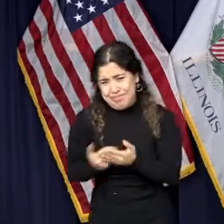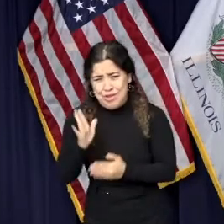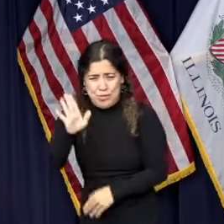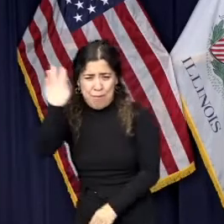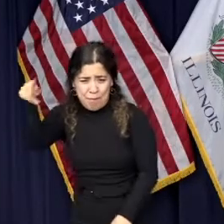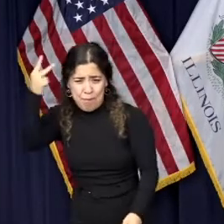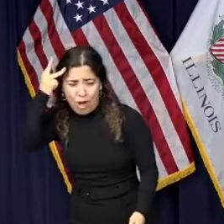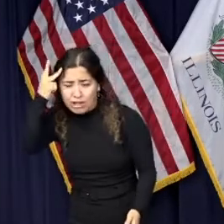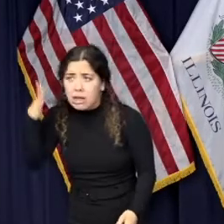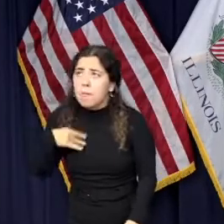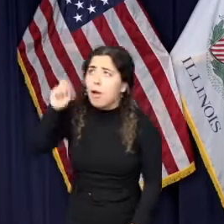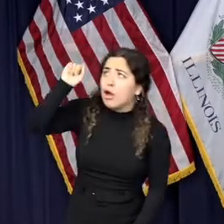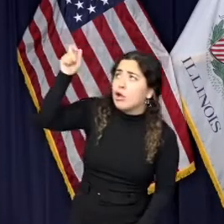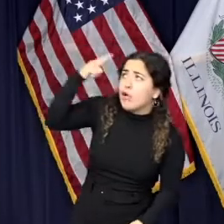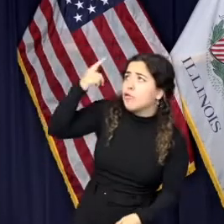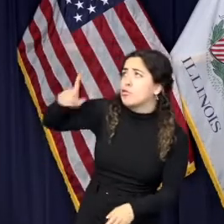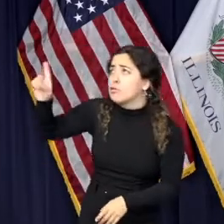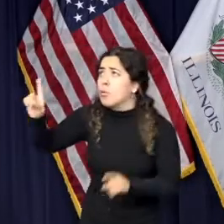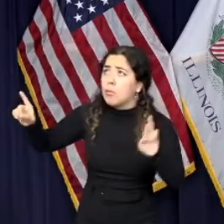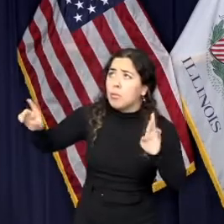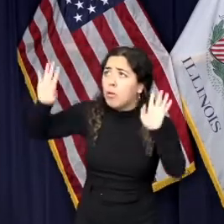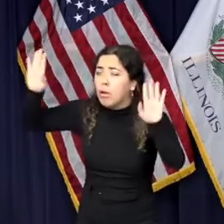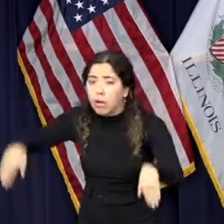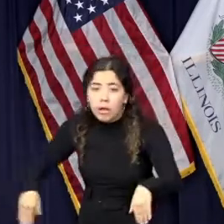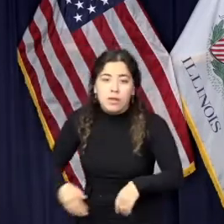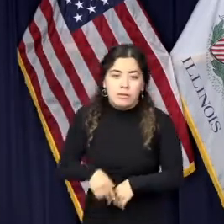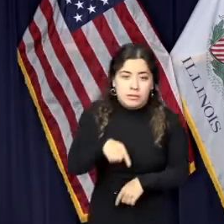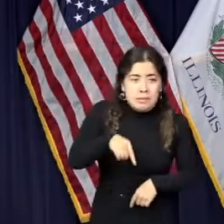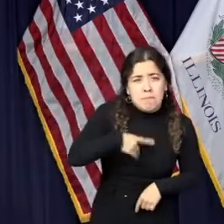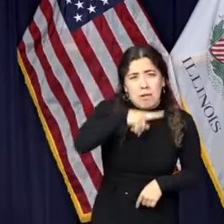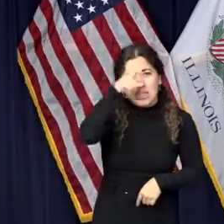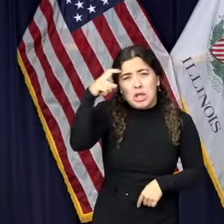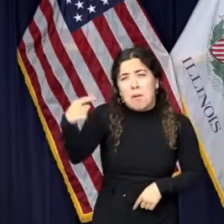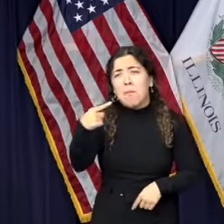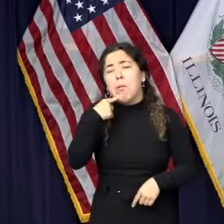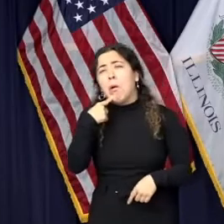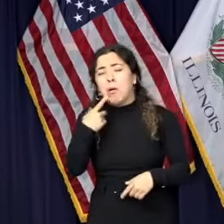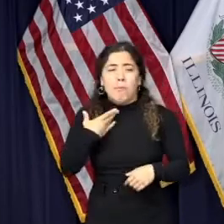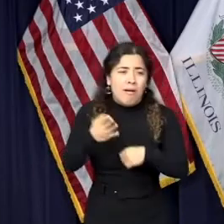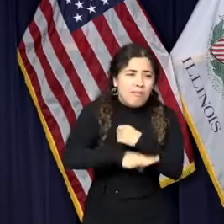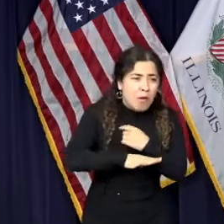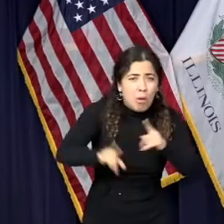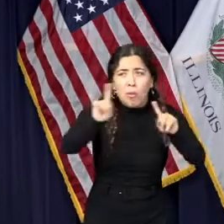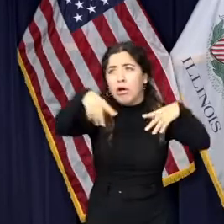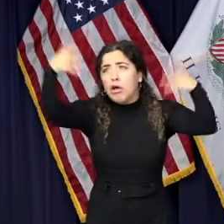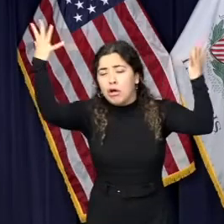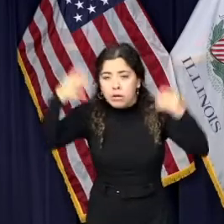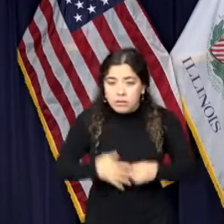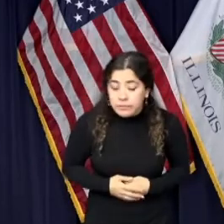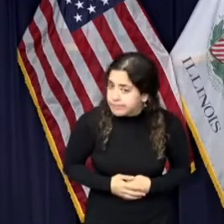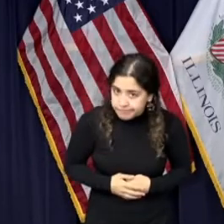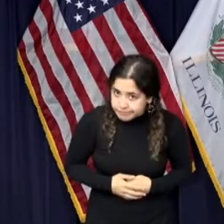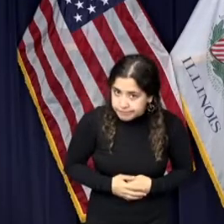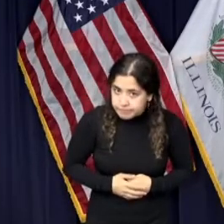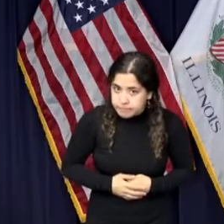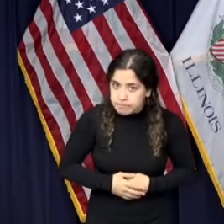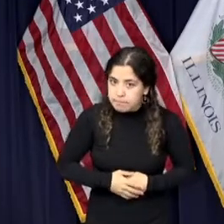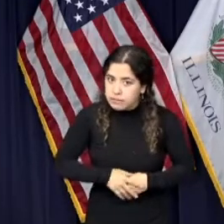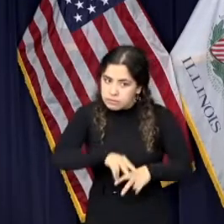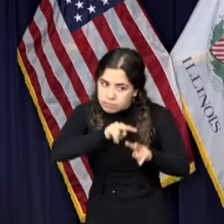to, or whether this is how you wanted to spend your summer or your fall. This is about doing right by the people that we